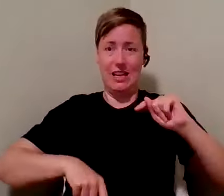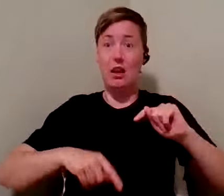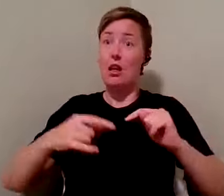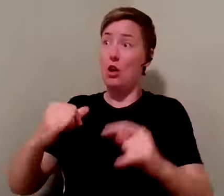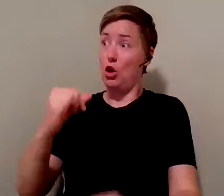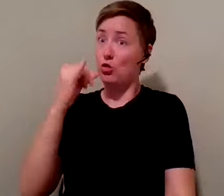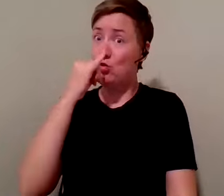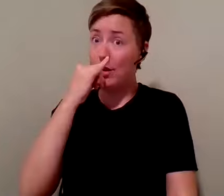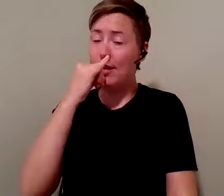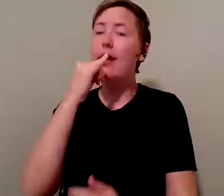with myself